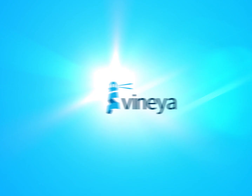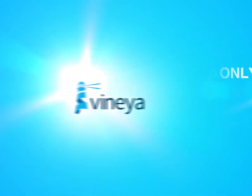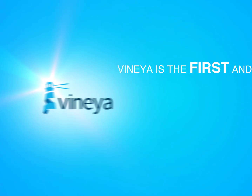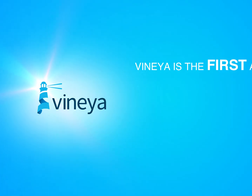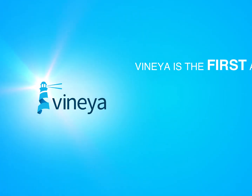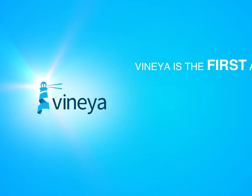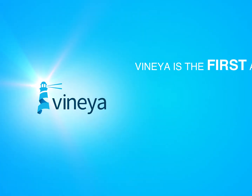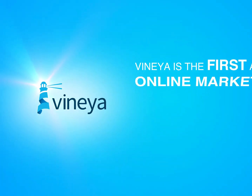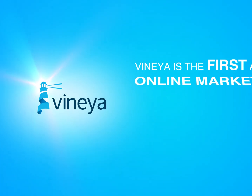We'll be right back. We'll be right back.